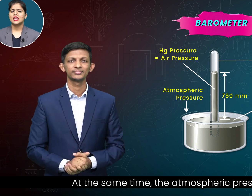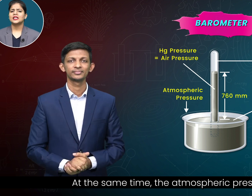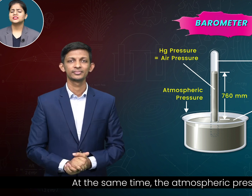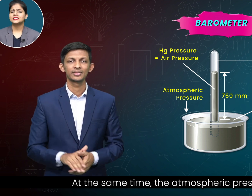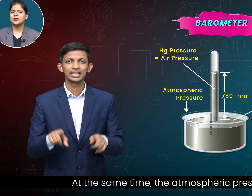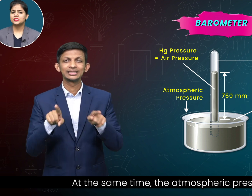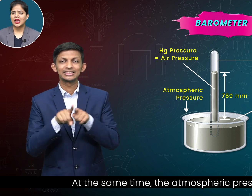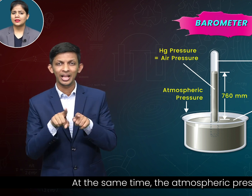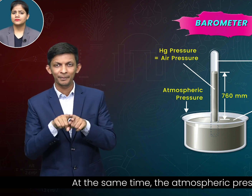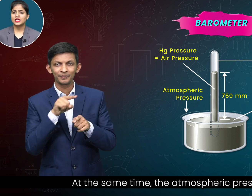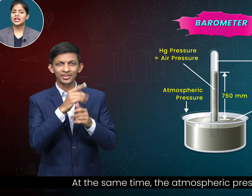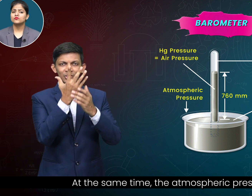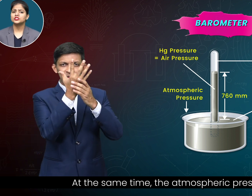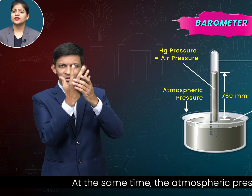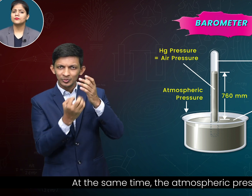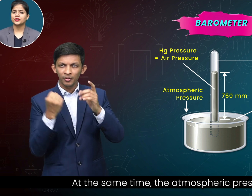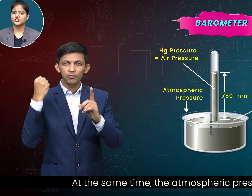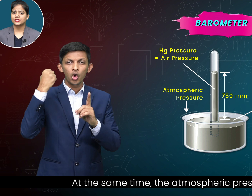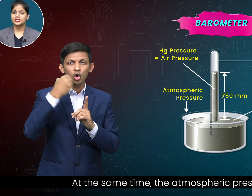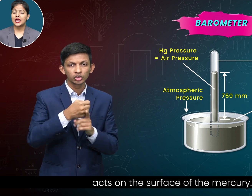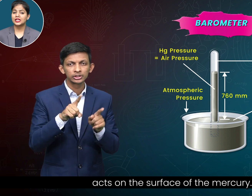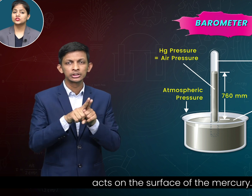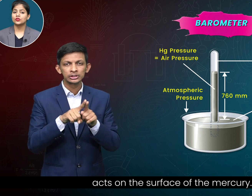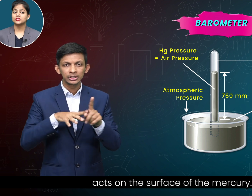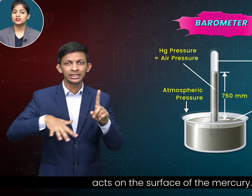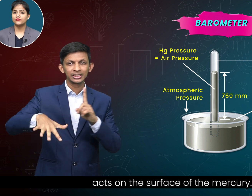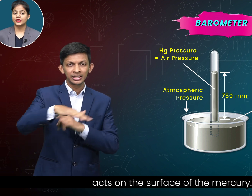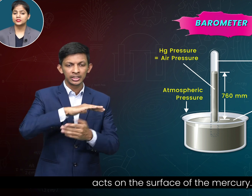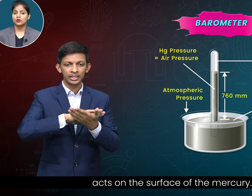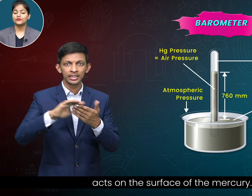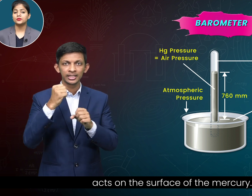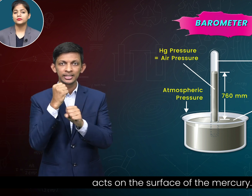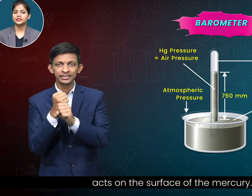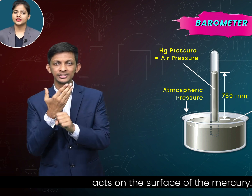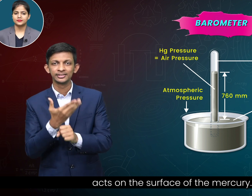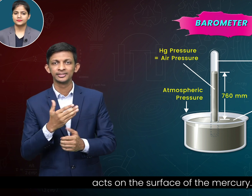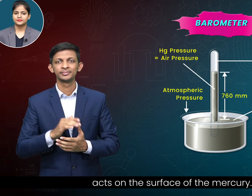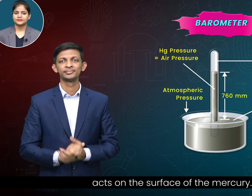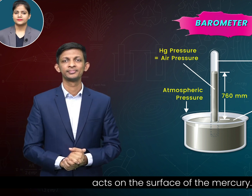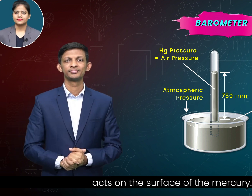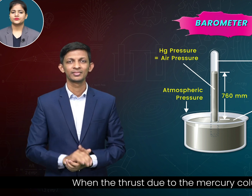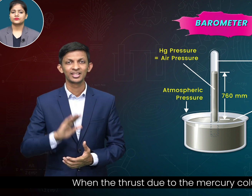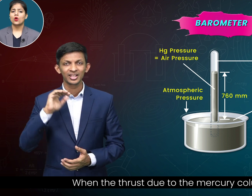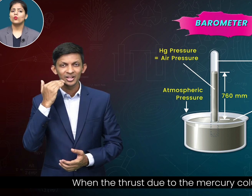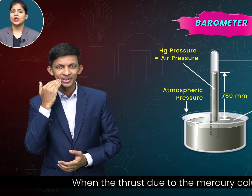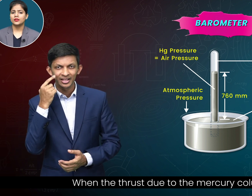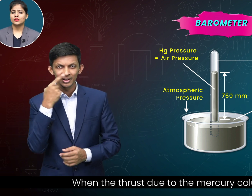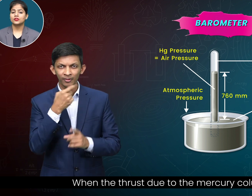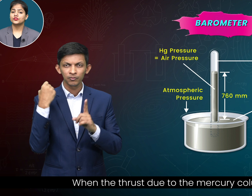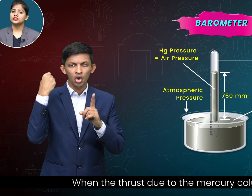At the same time, the atmospheric pressure acts on the surface of the mercury. When the thrust